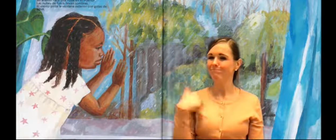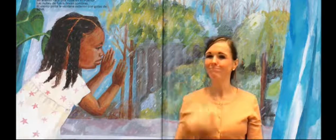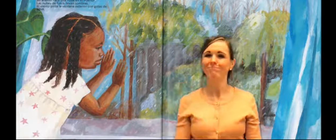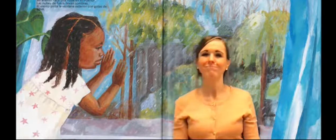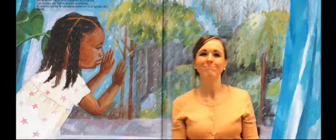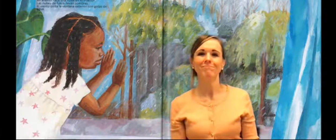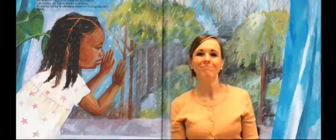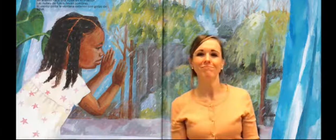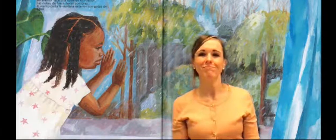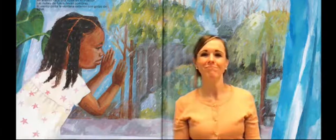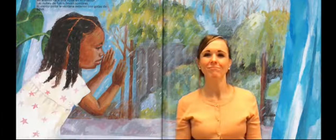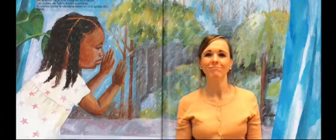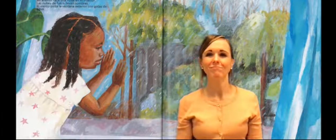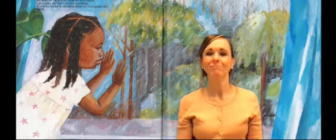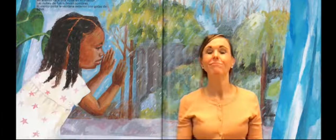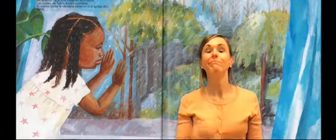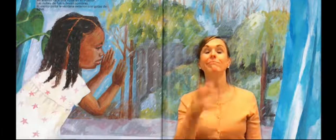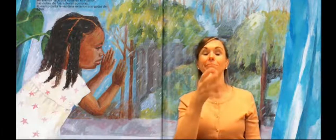I tell Mama.